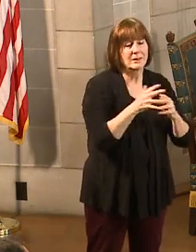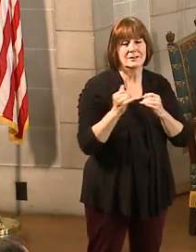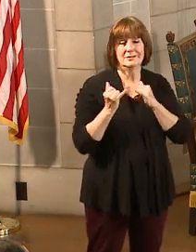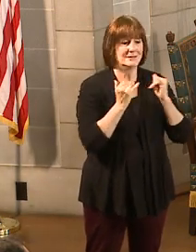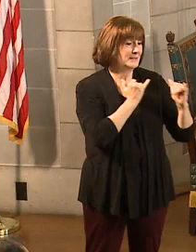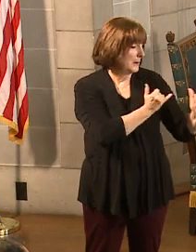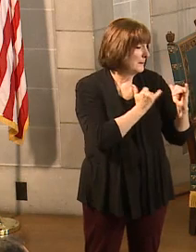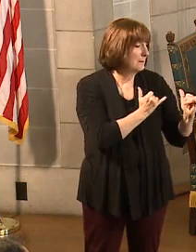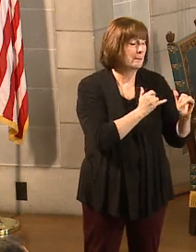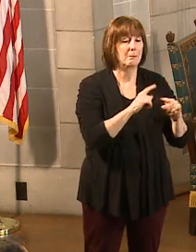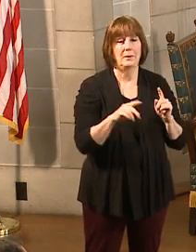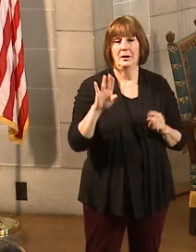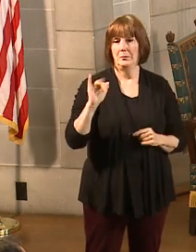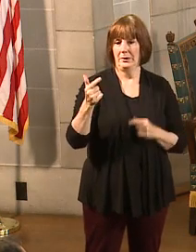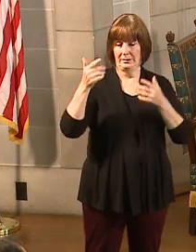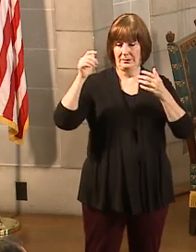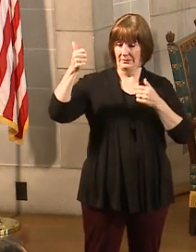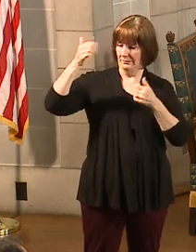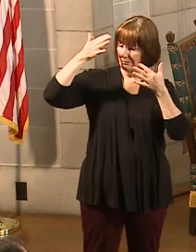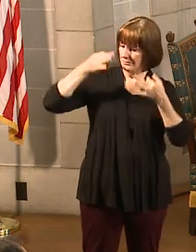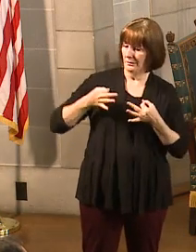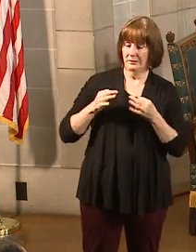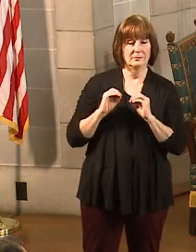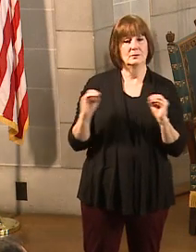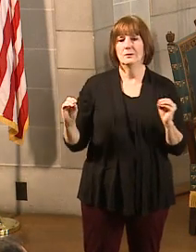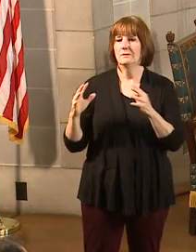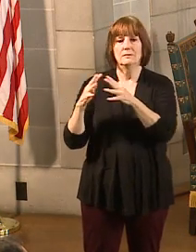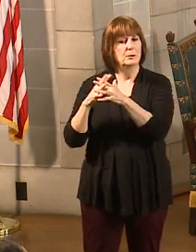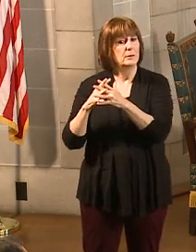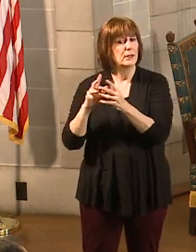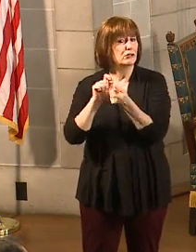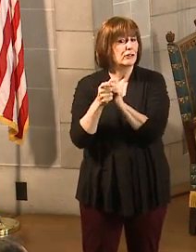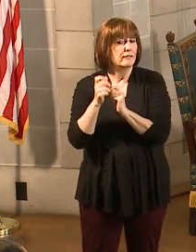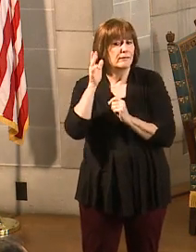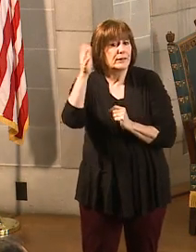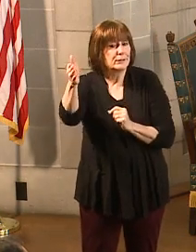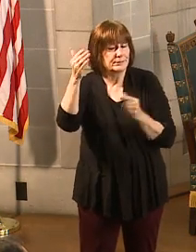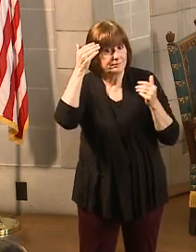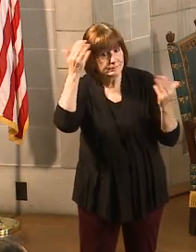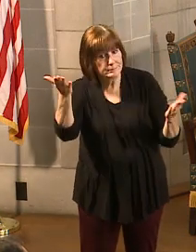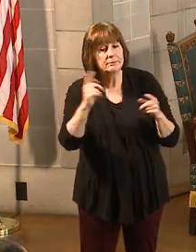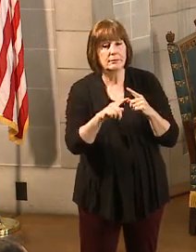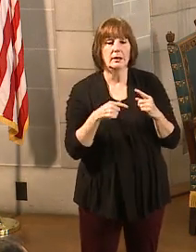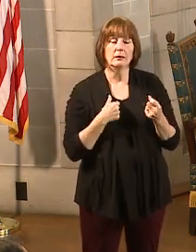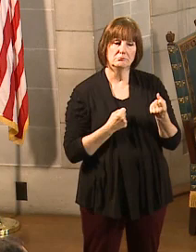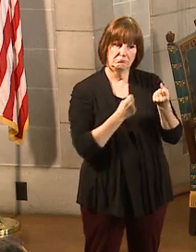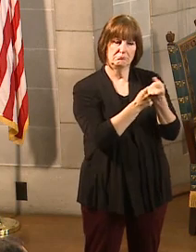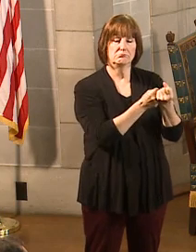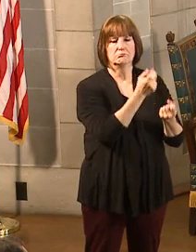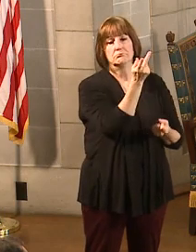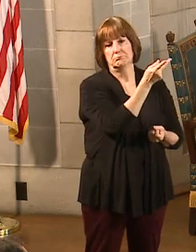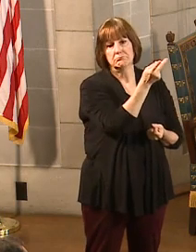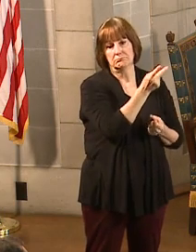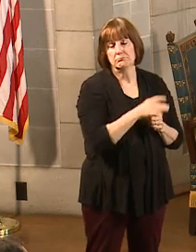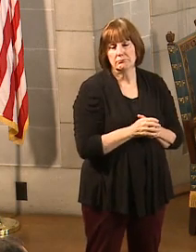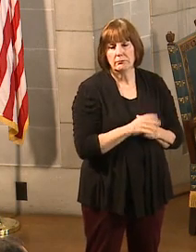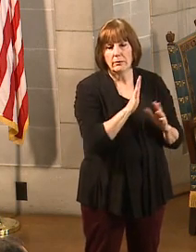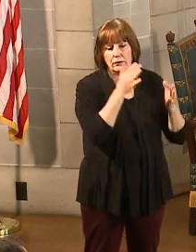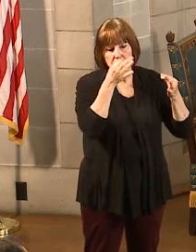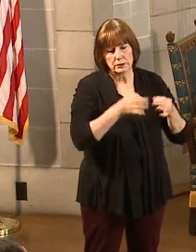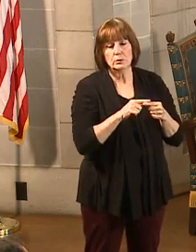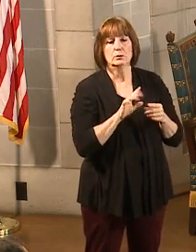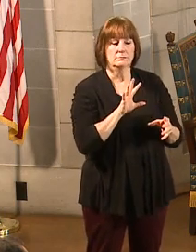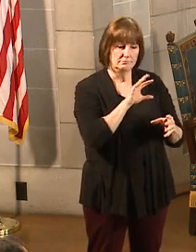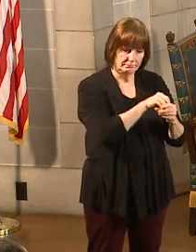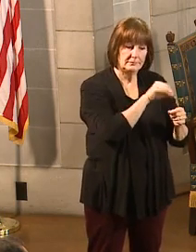made the decision they're not going to do football games. Maybe that'll change down the road, but I certainly agree with President Carter and Chancellor Green's decision to stay